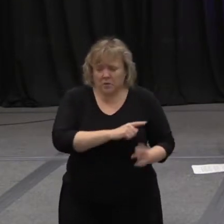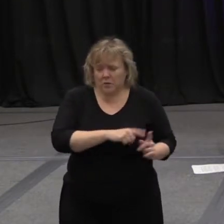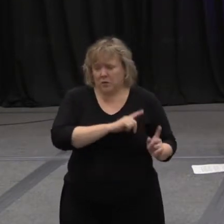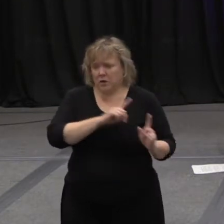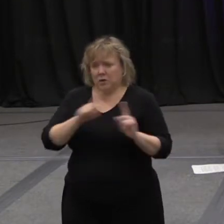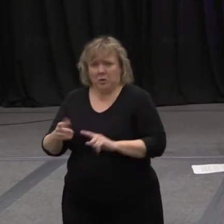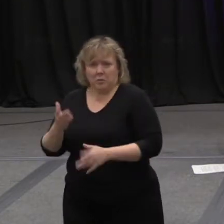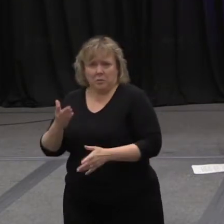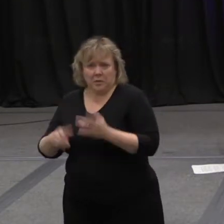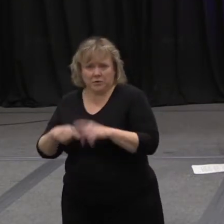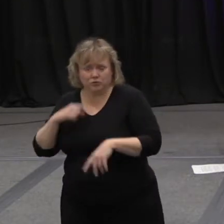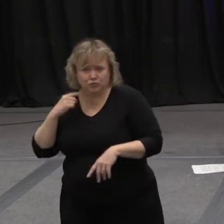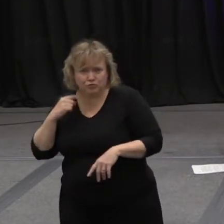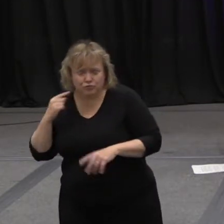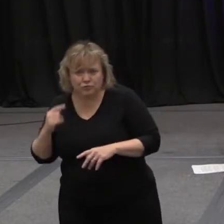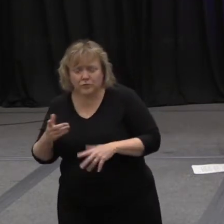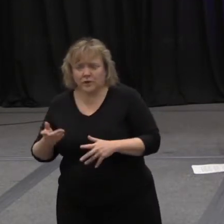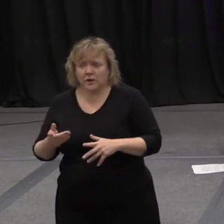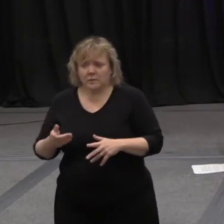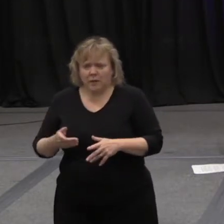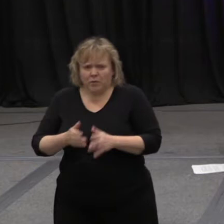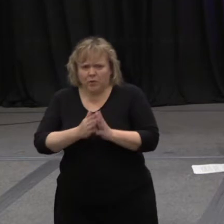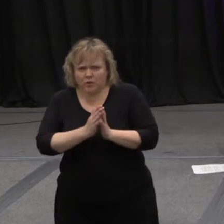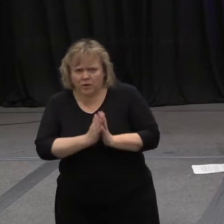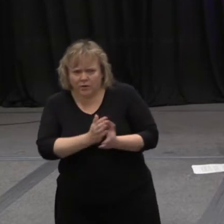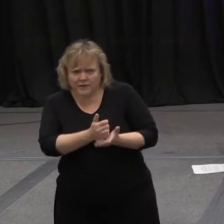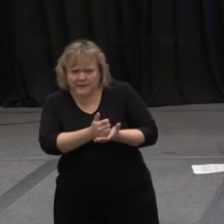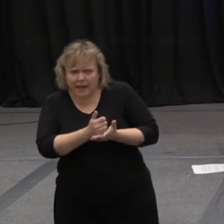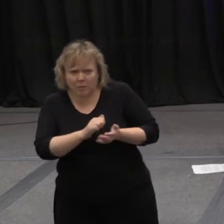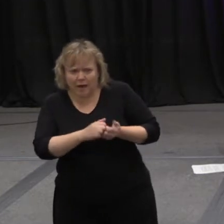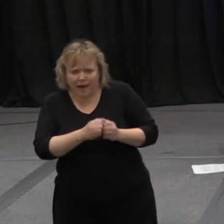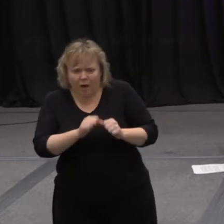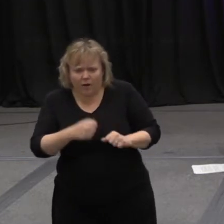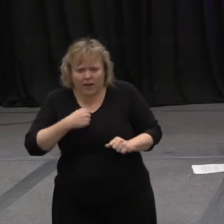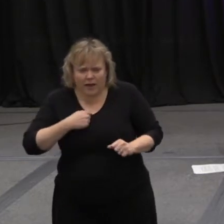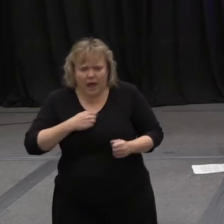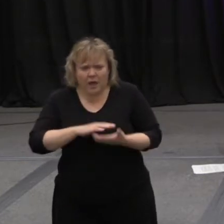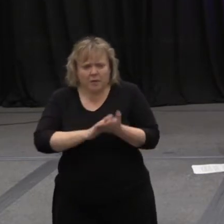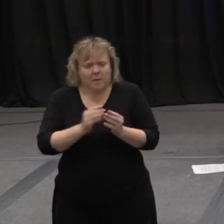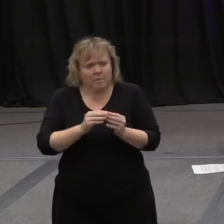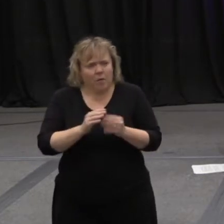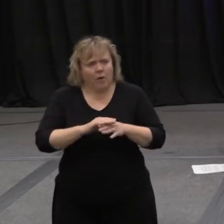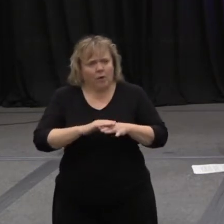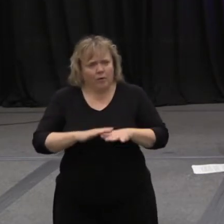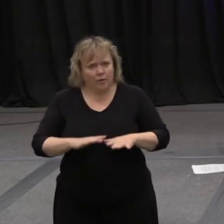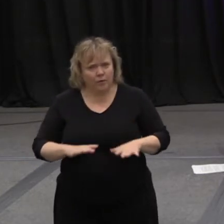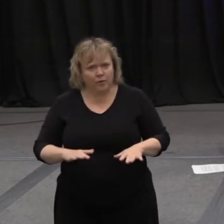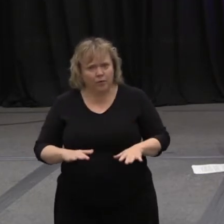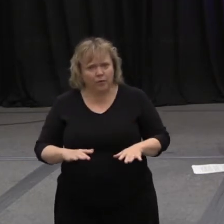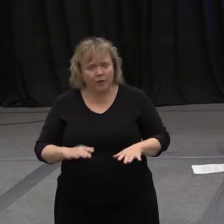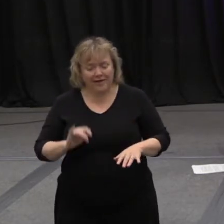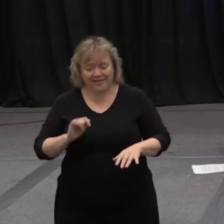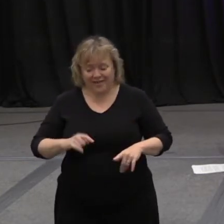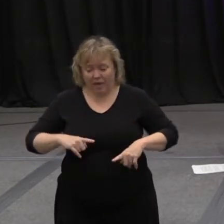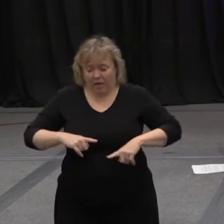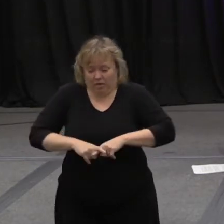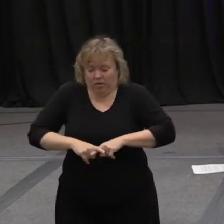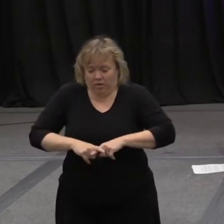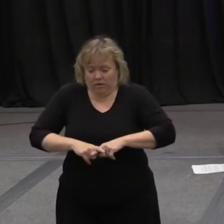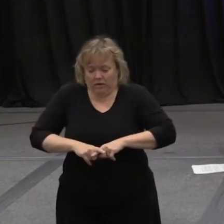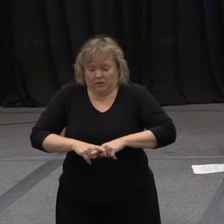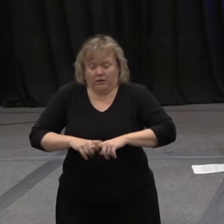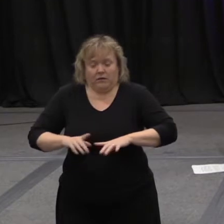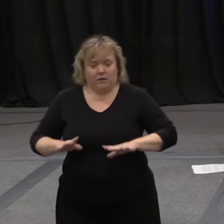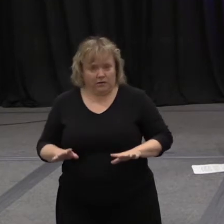misuse sexuality as a way to soothe and calm ourselves or try to make connection because we are disconnected from ourselves. So